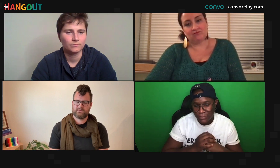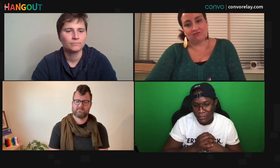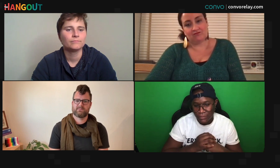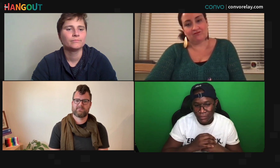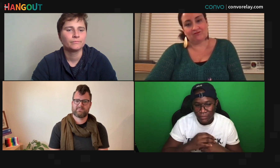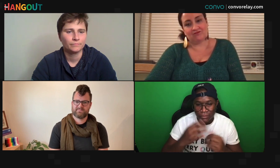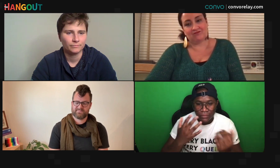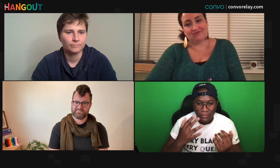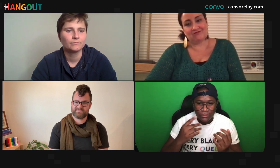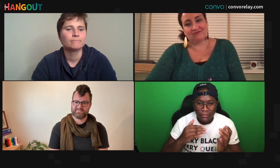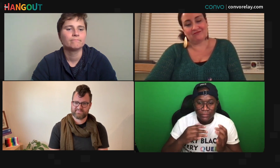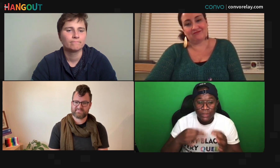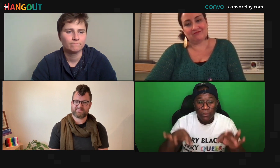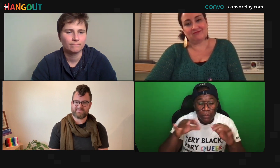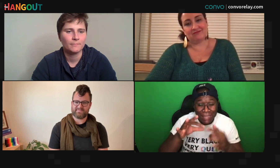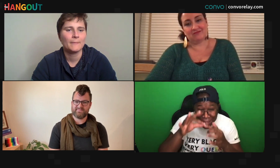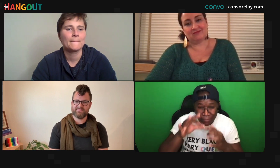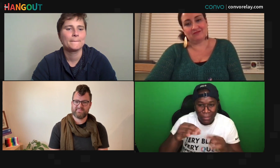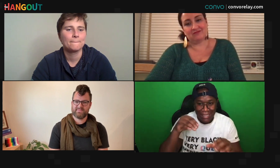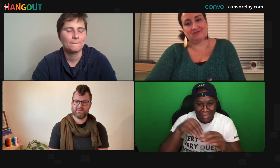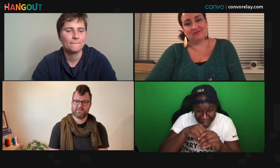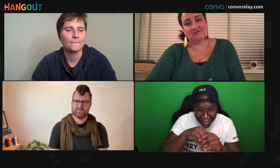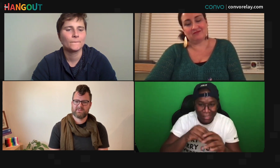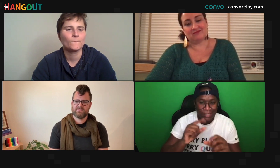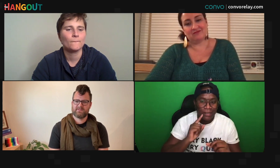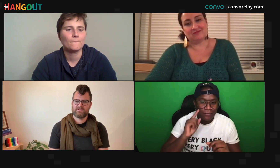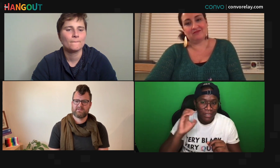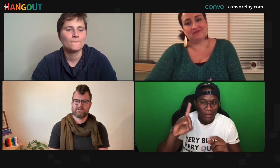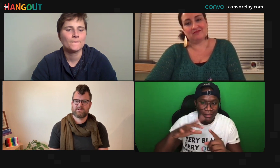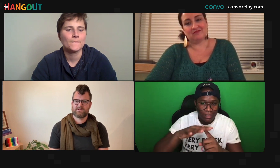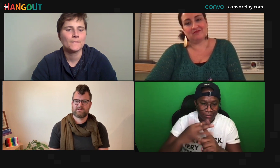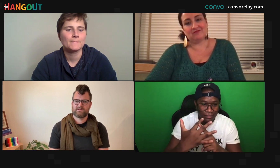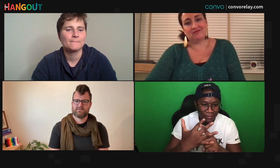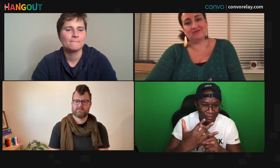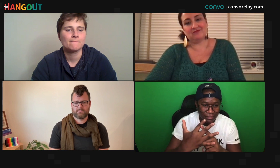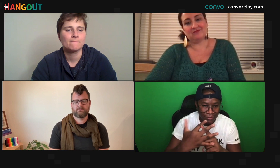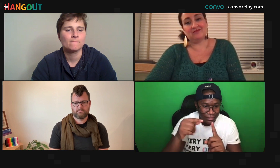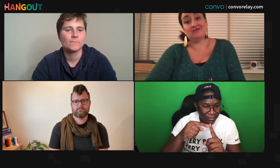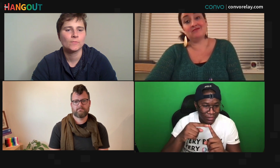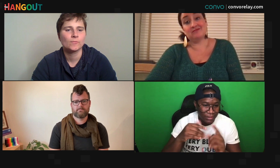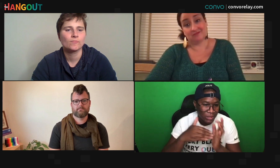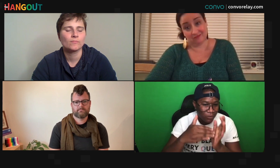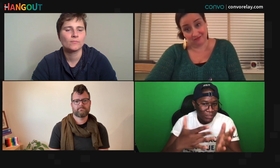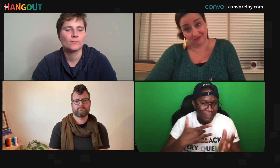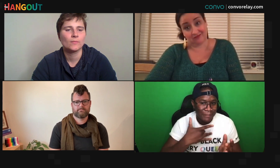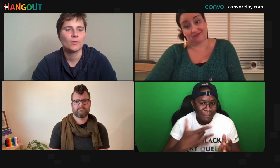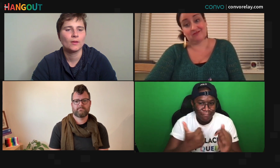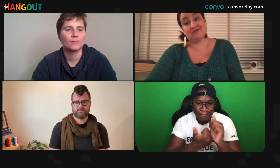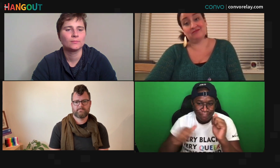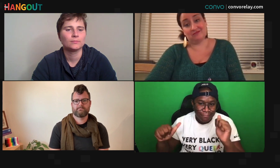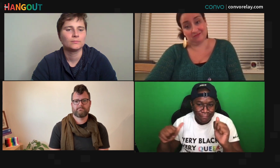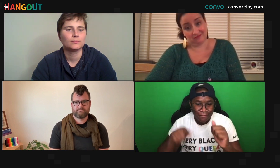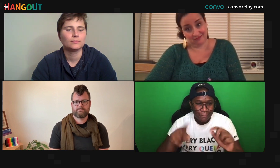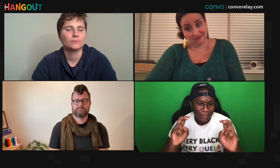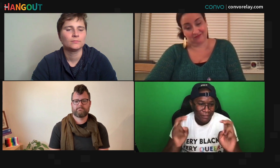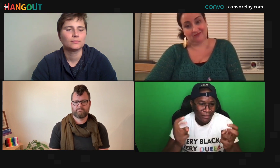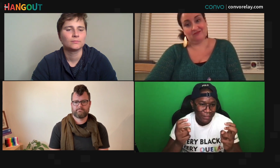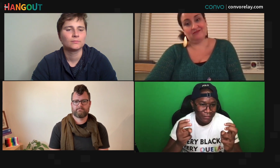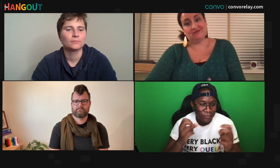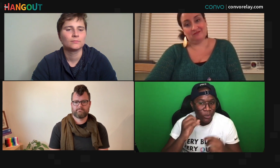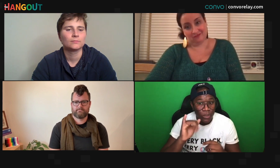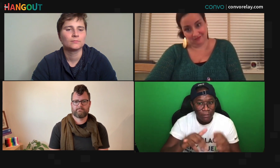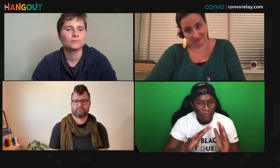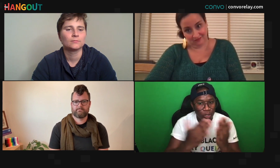how my life has been impacted. I think that especially within the deaf education environment,